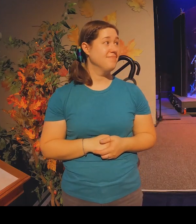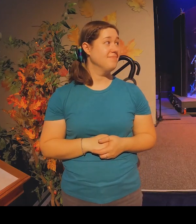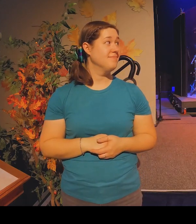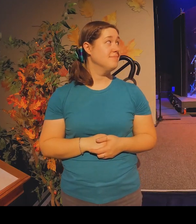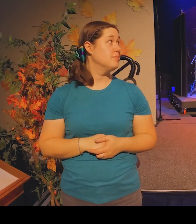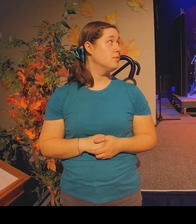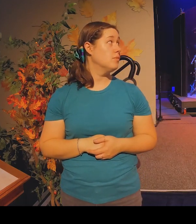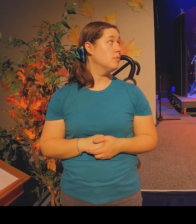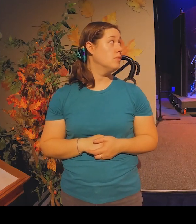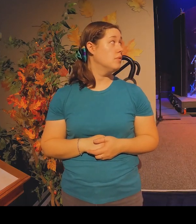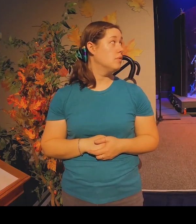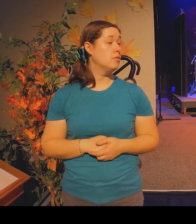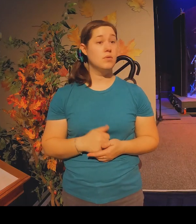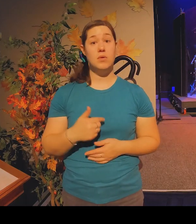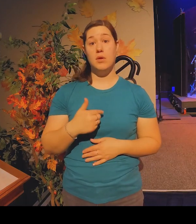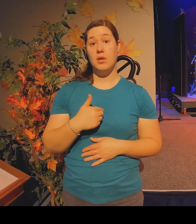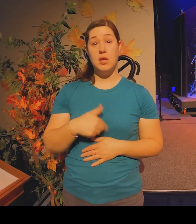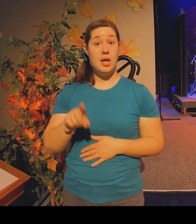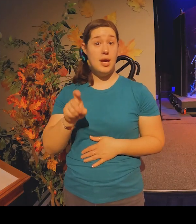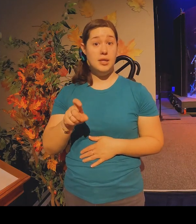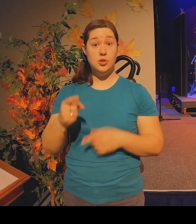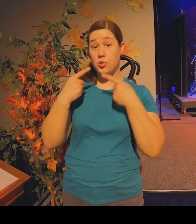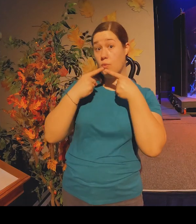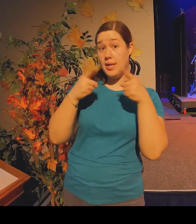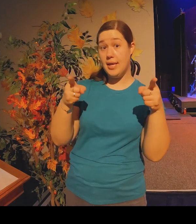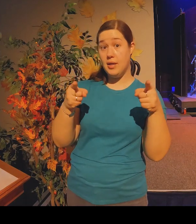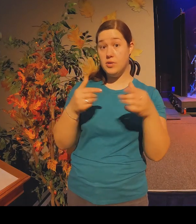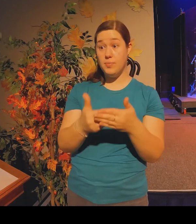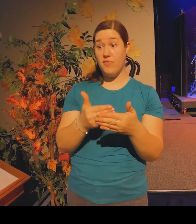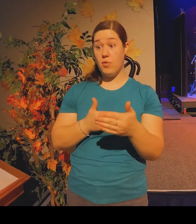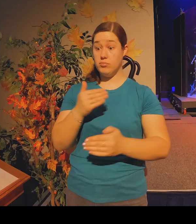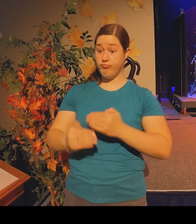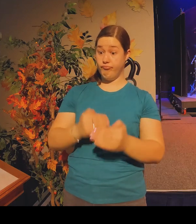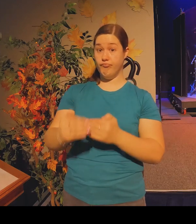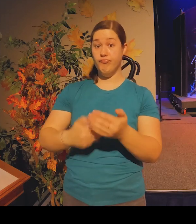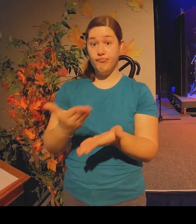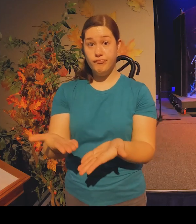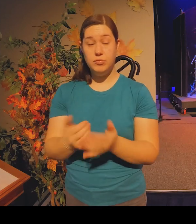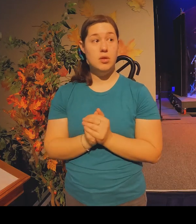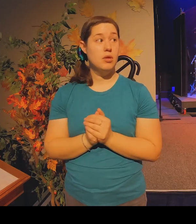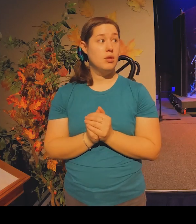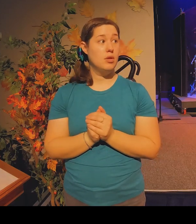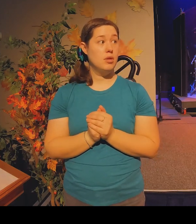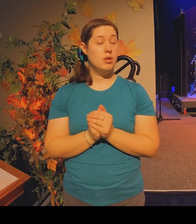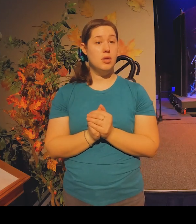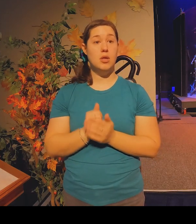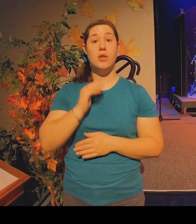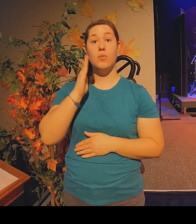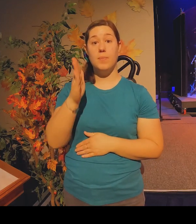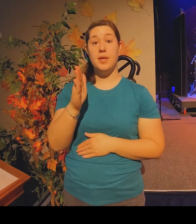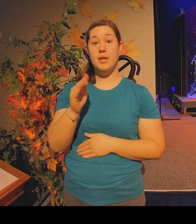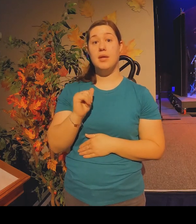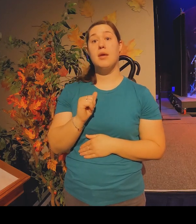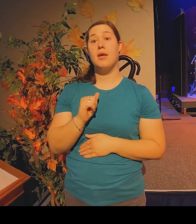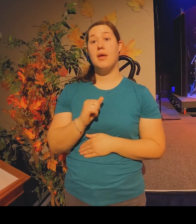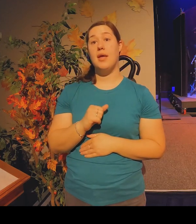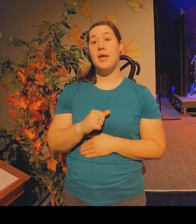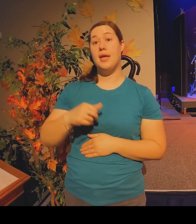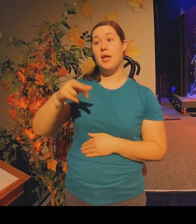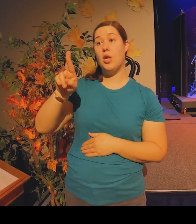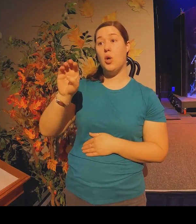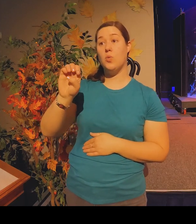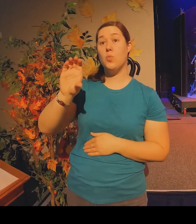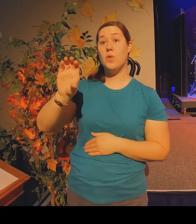Well, I need to announce before I go any further that there's going to be a reception for these third graders